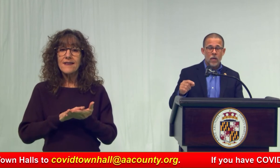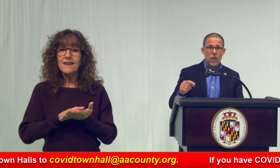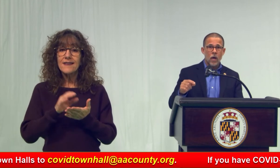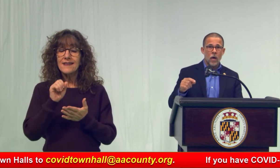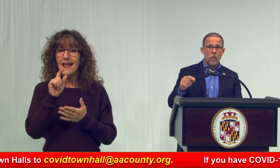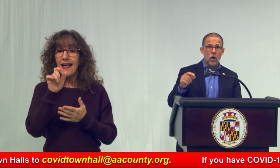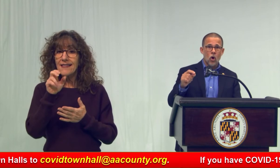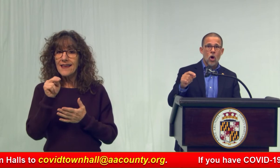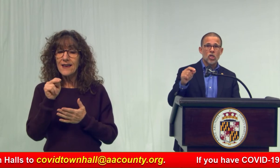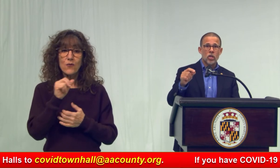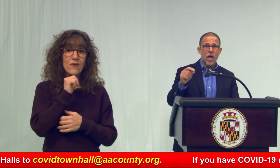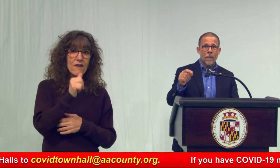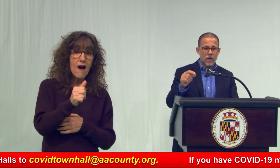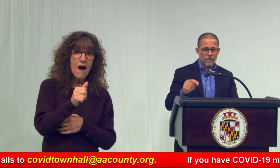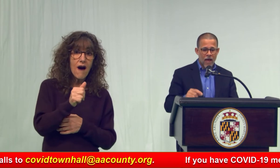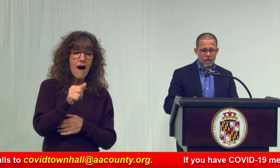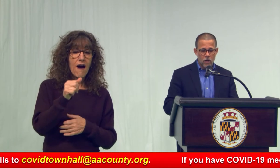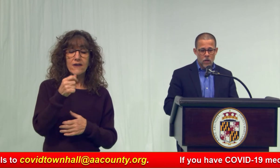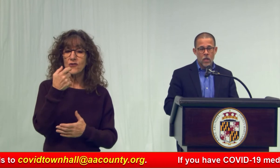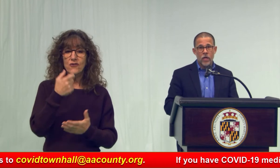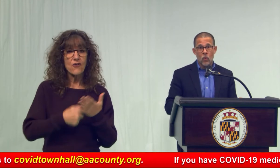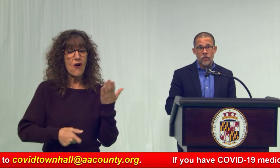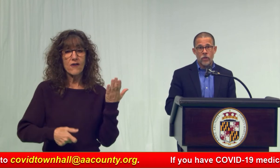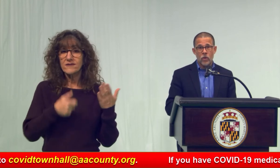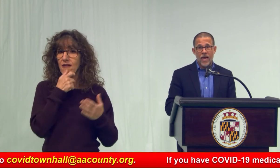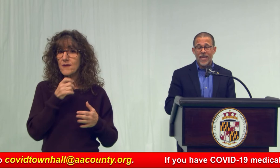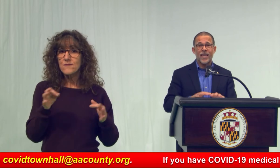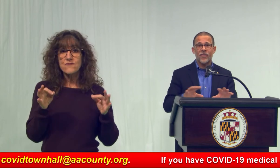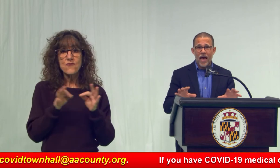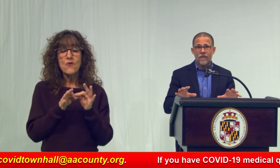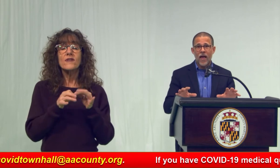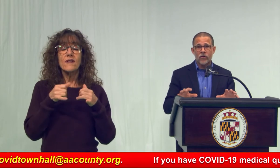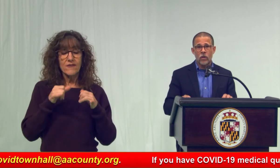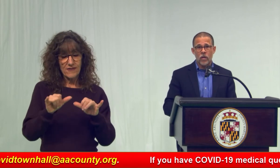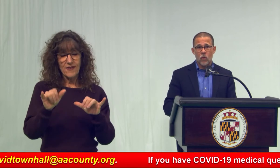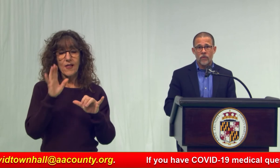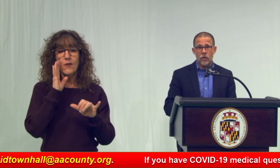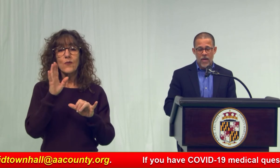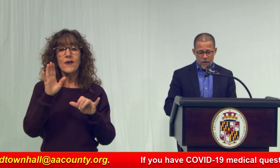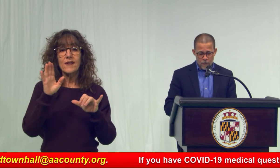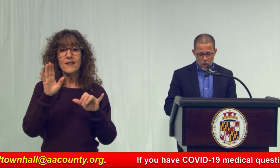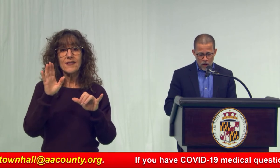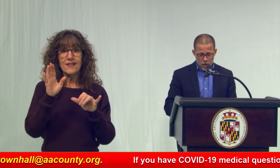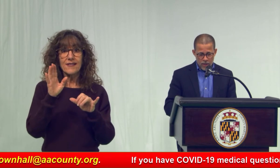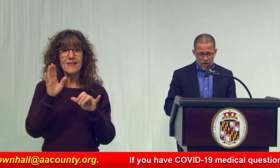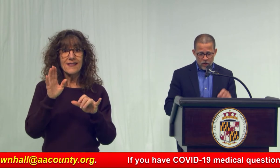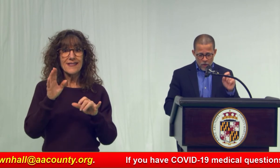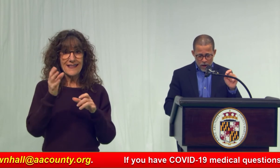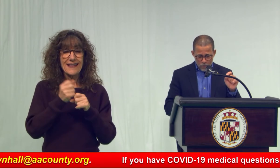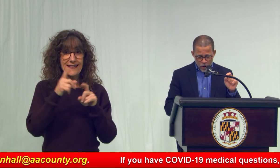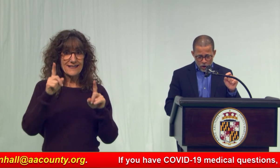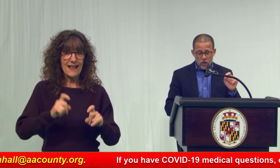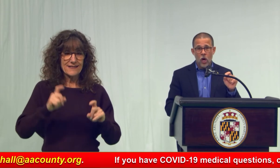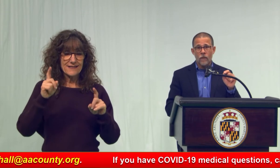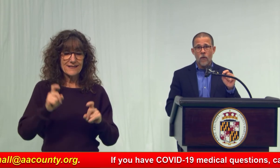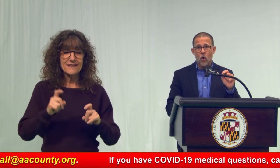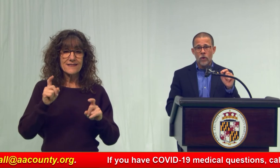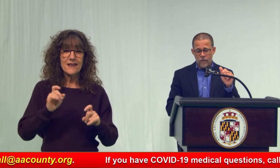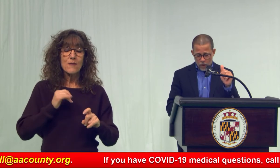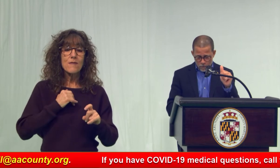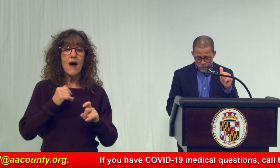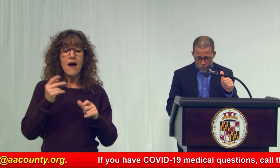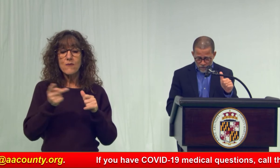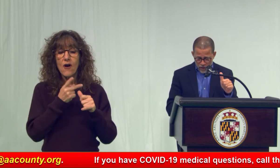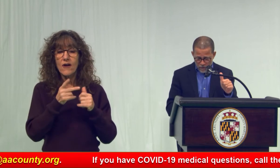not, cost should not be a factor in whether you get, it is not a factor in whether you get a test. My priorities going